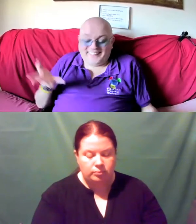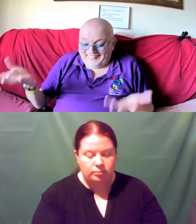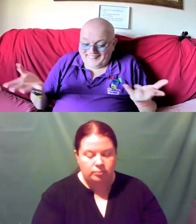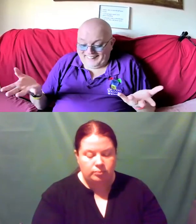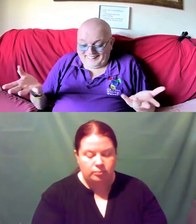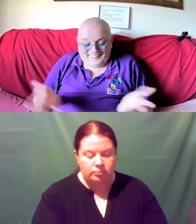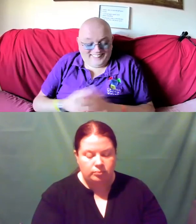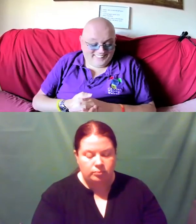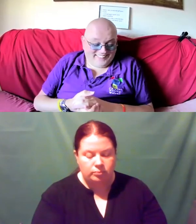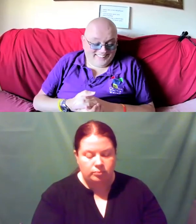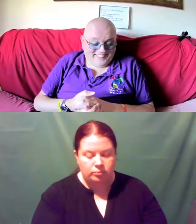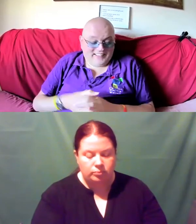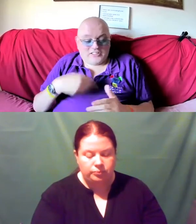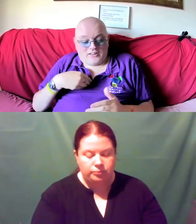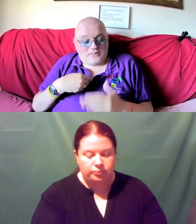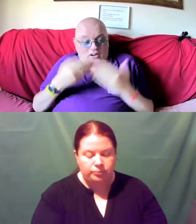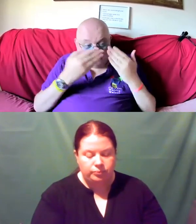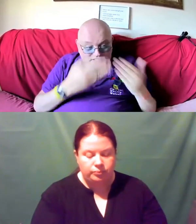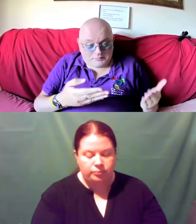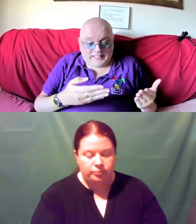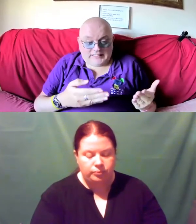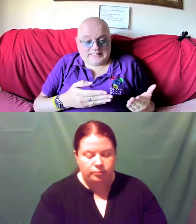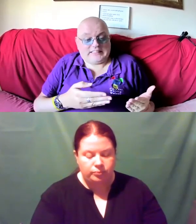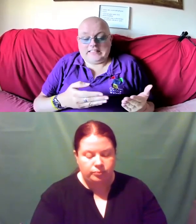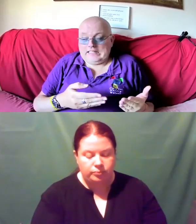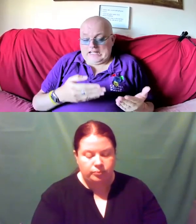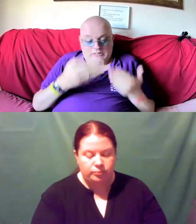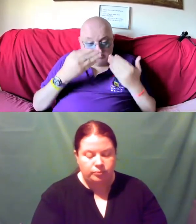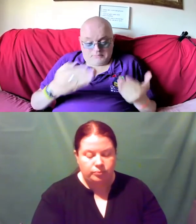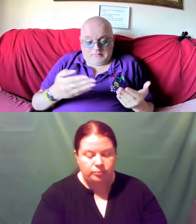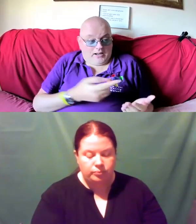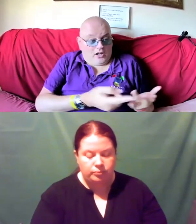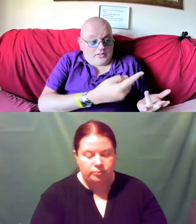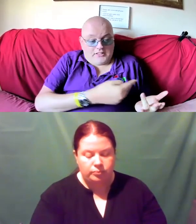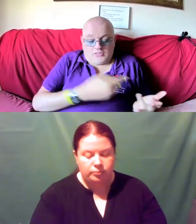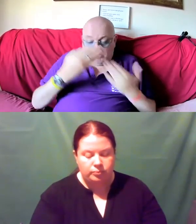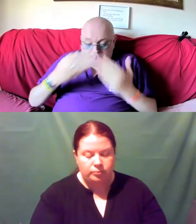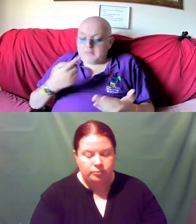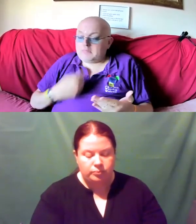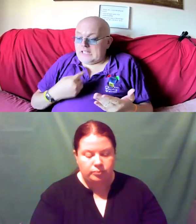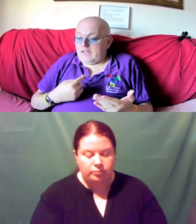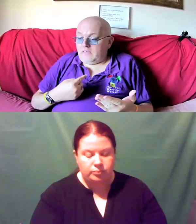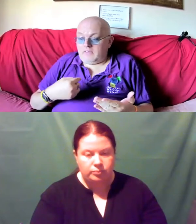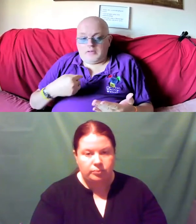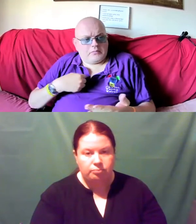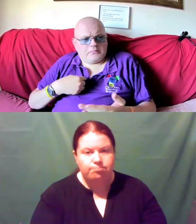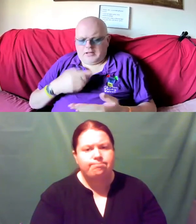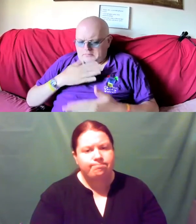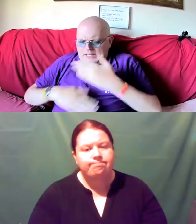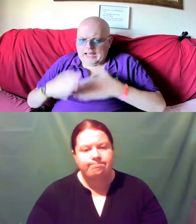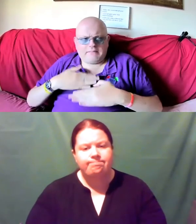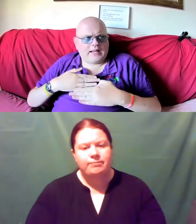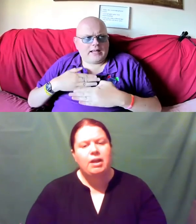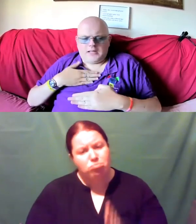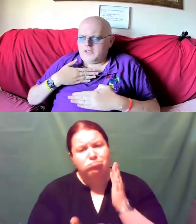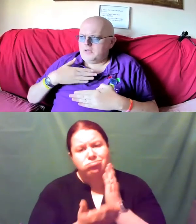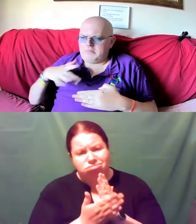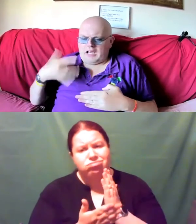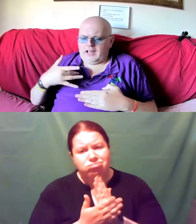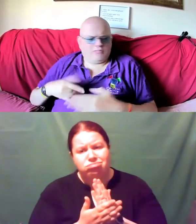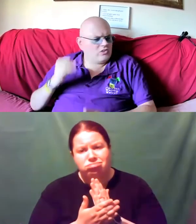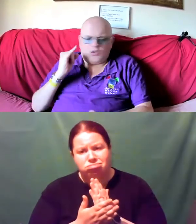as I'm respectful of others and myself, then I don't believe I'm doing anything wrong. Yeah, absolutely.